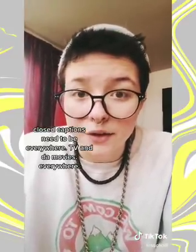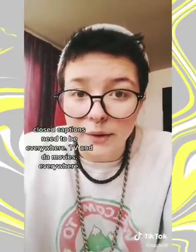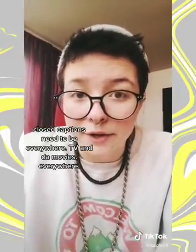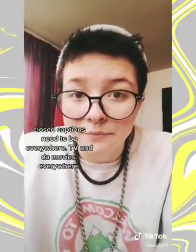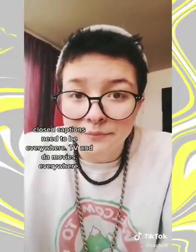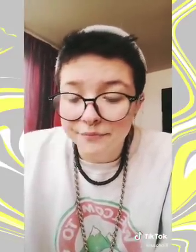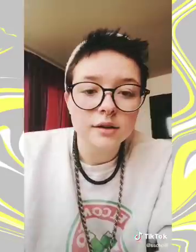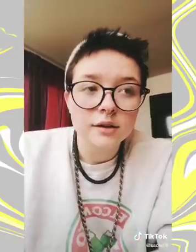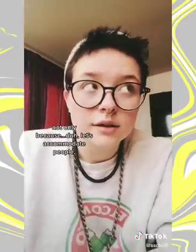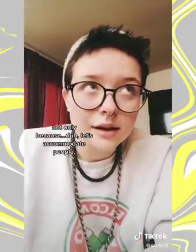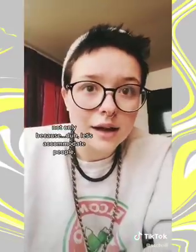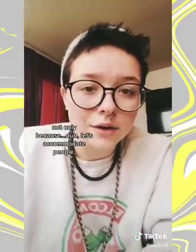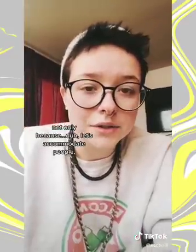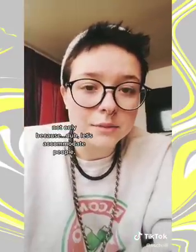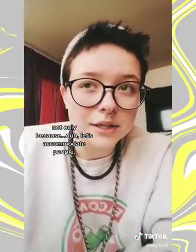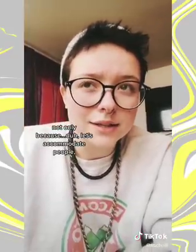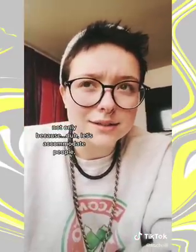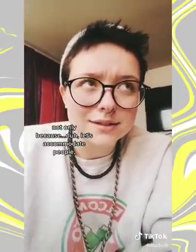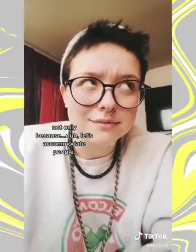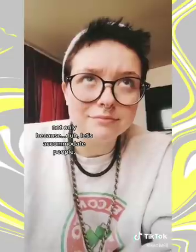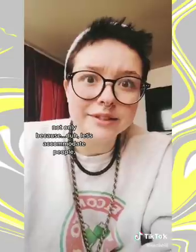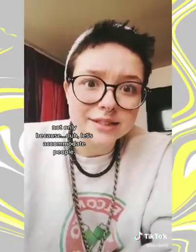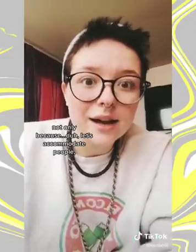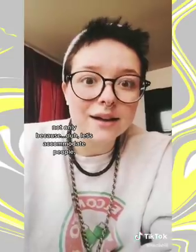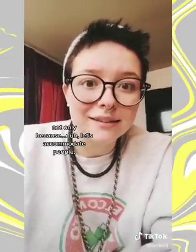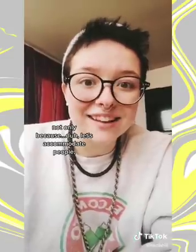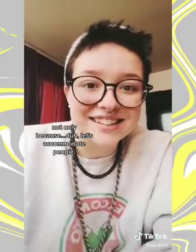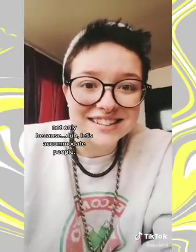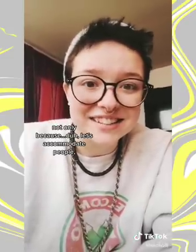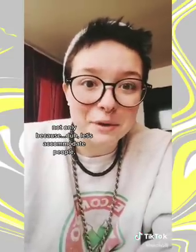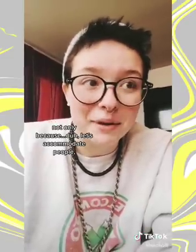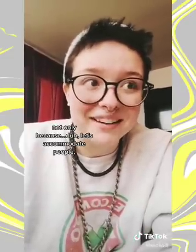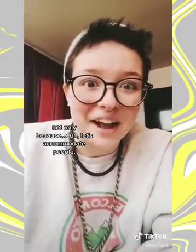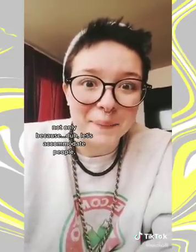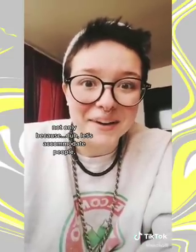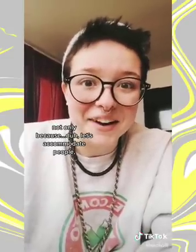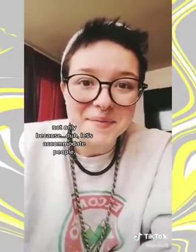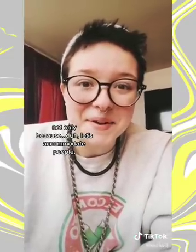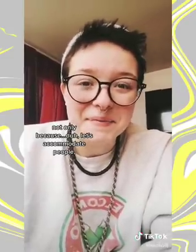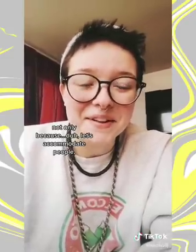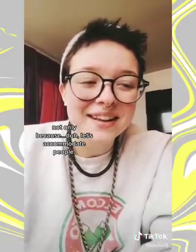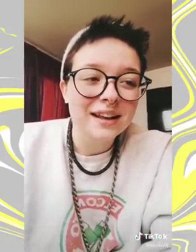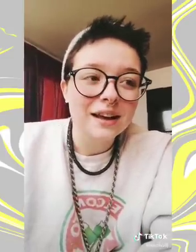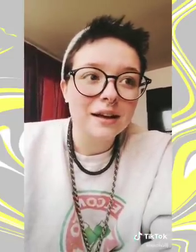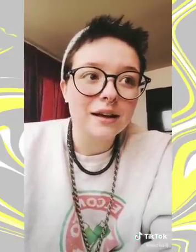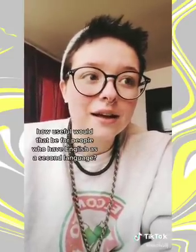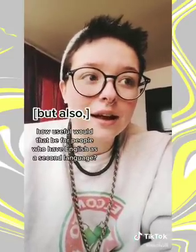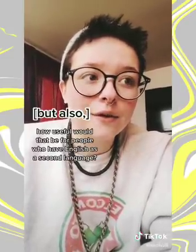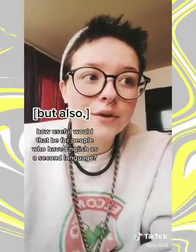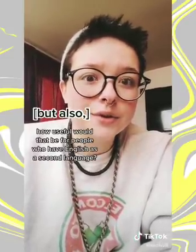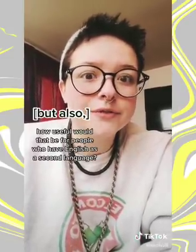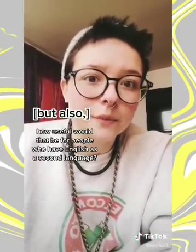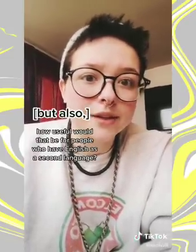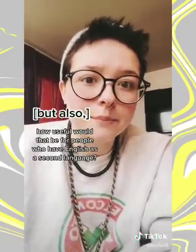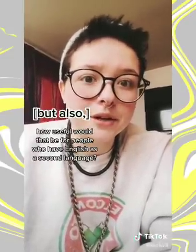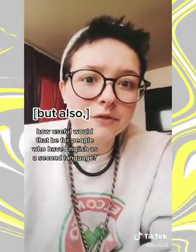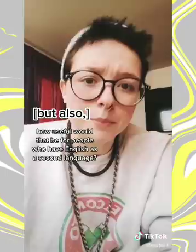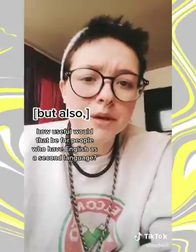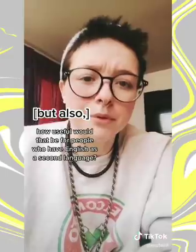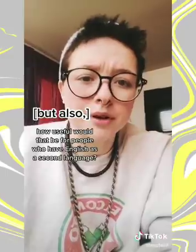Everywhere. Not only because, duh, let's accommodate people. How useful would that be for people who have